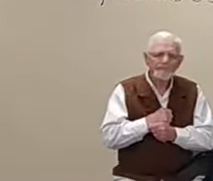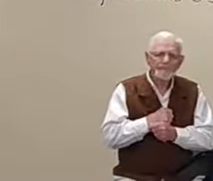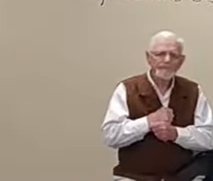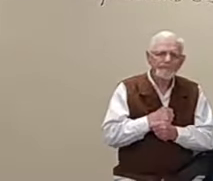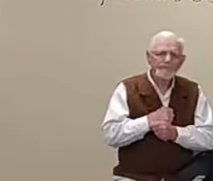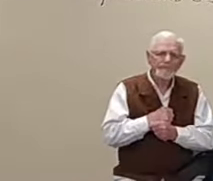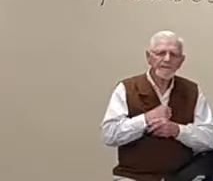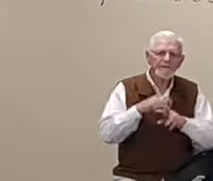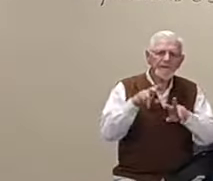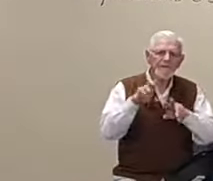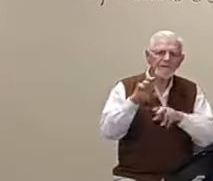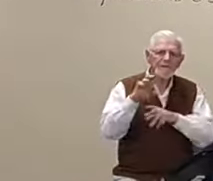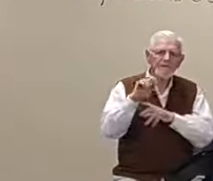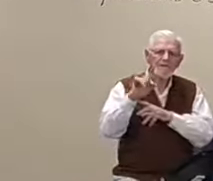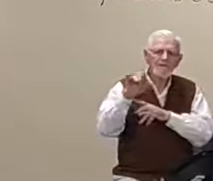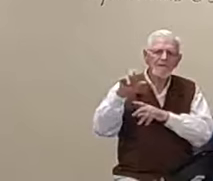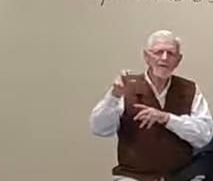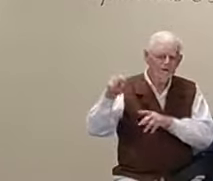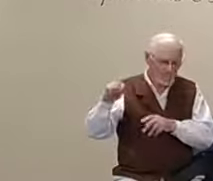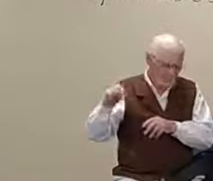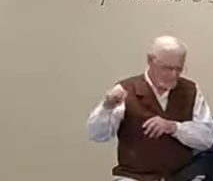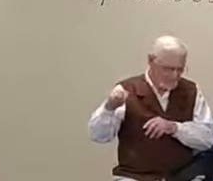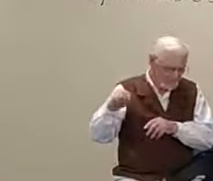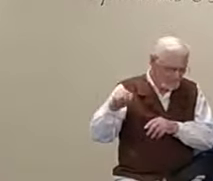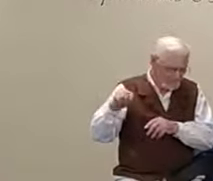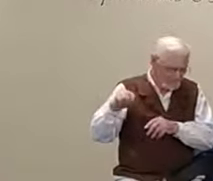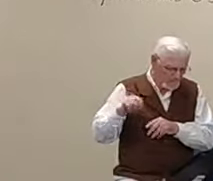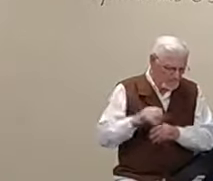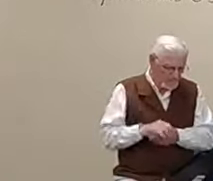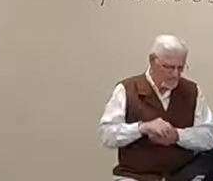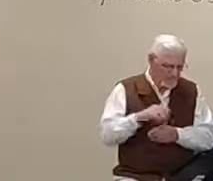Look at Colossians quickly.